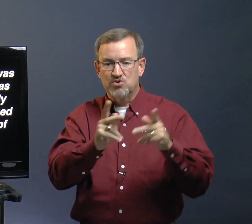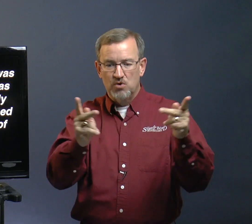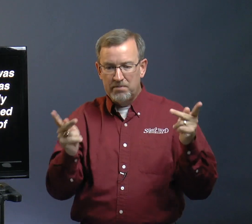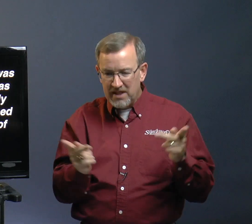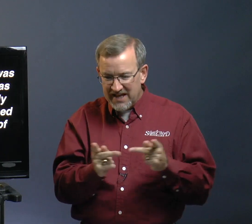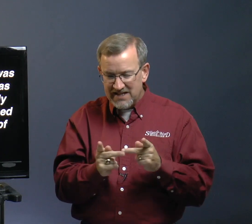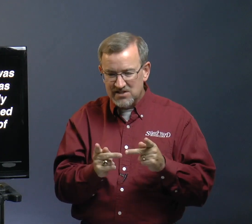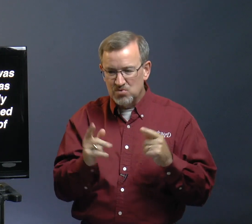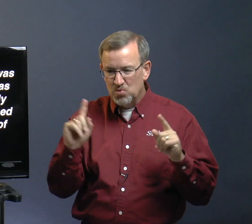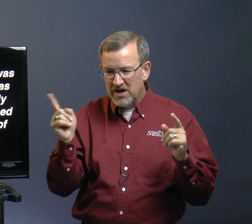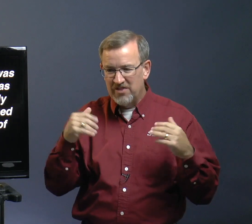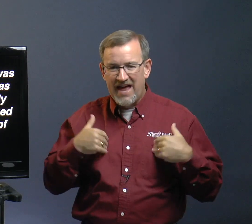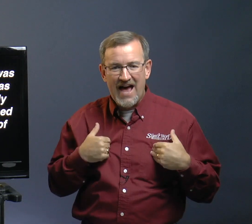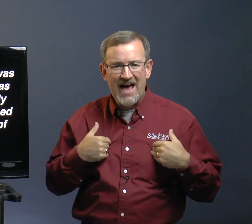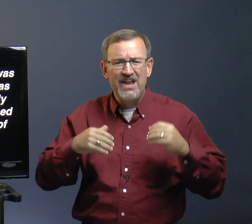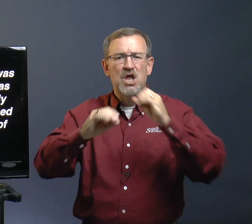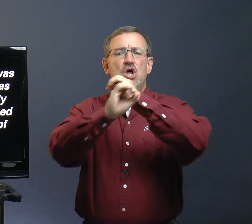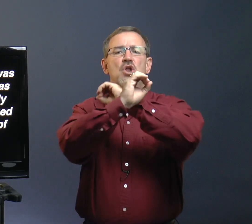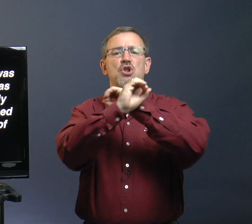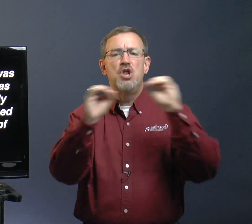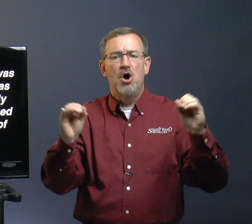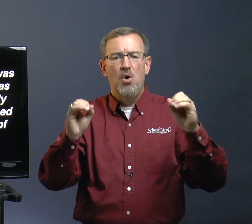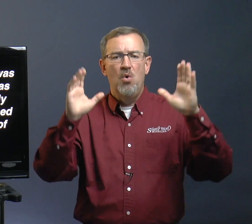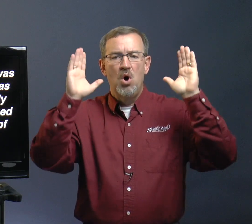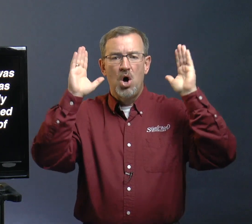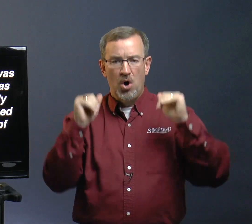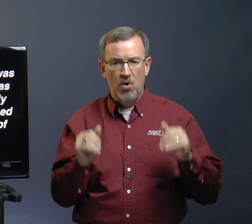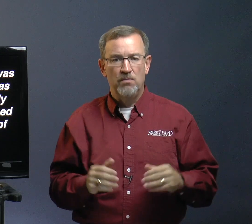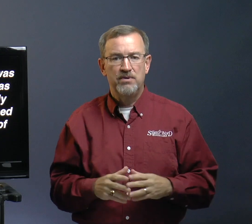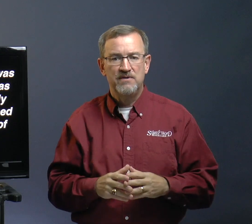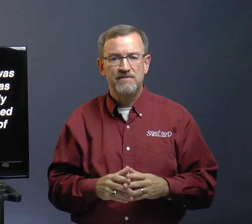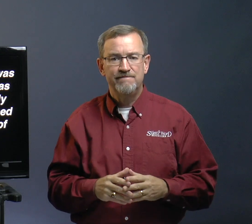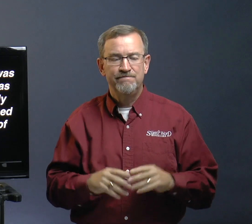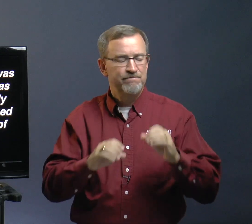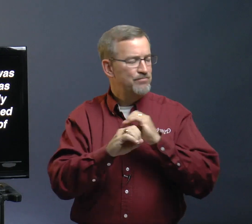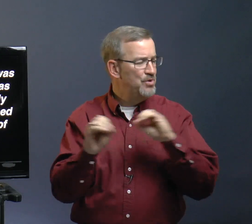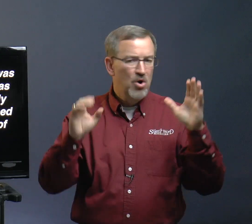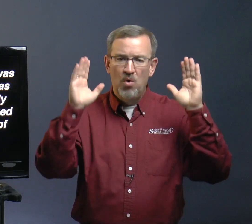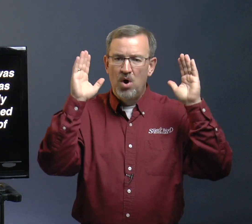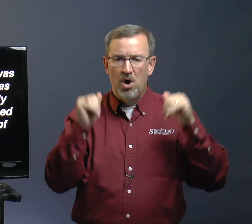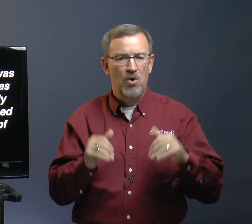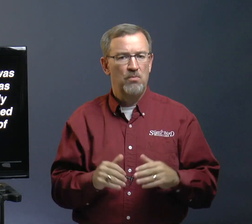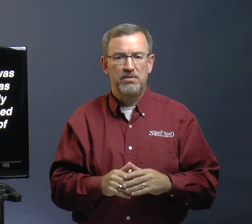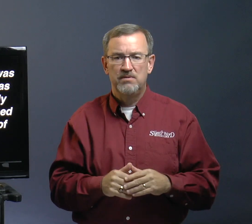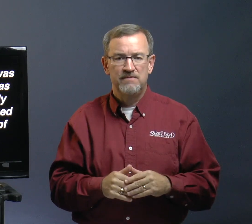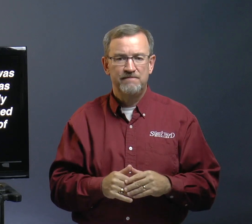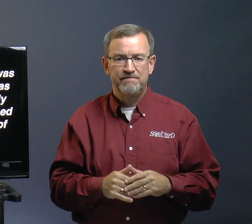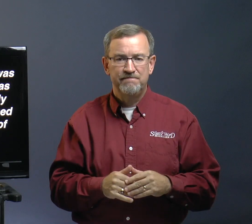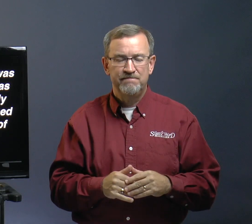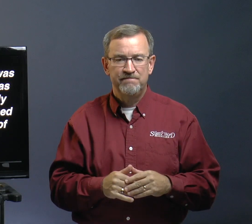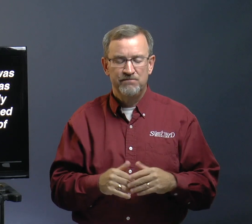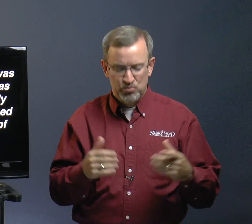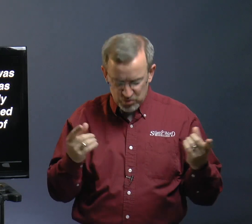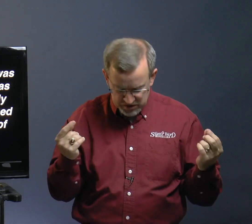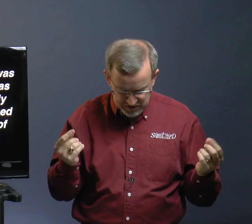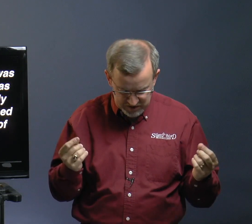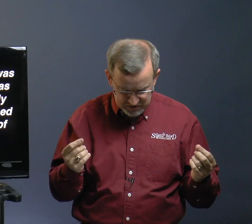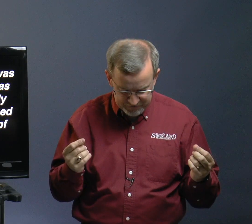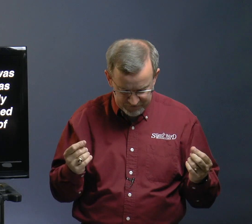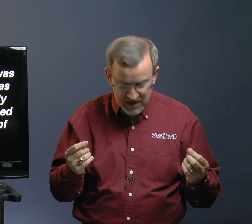a place where they had no hope. No hope. What to do?